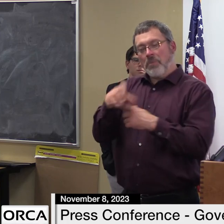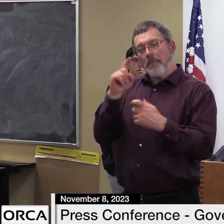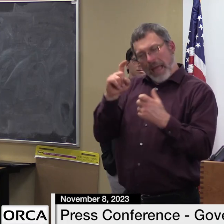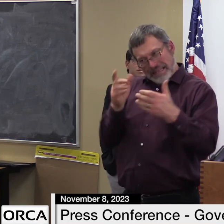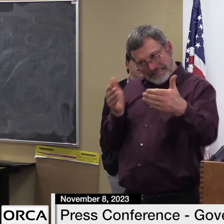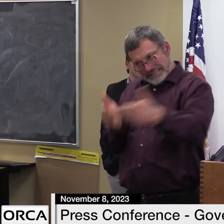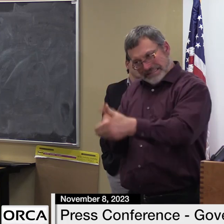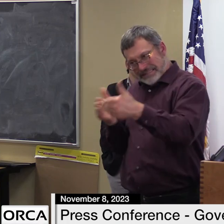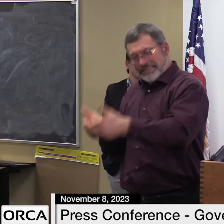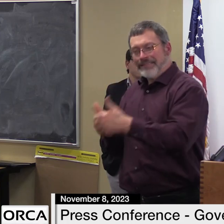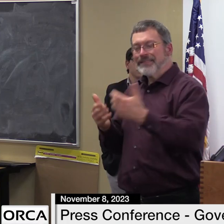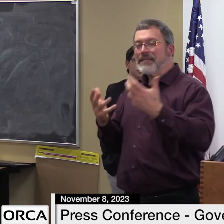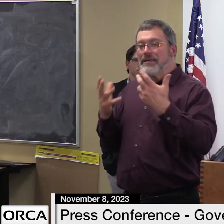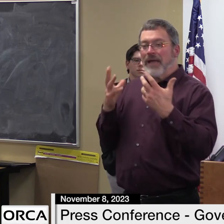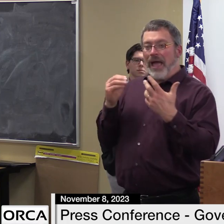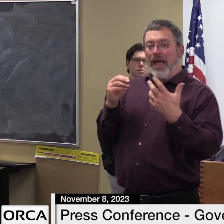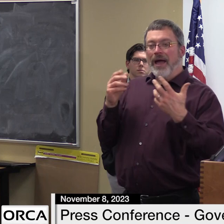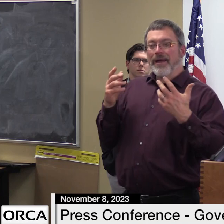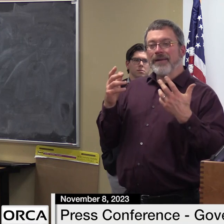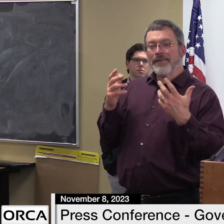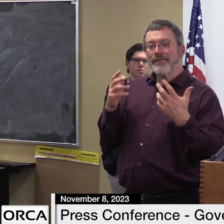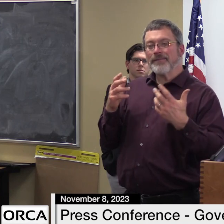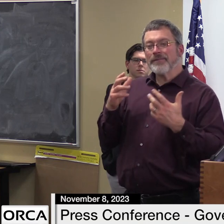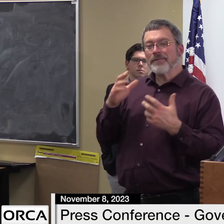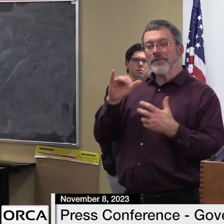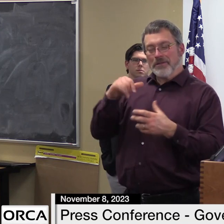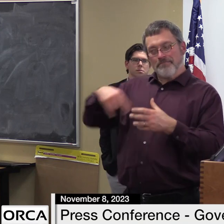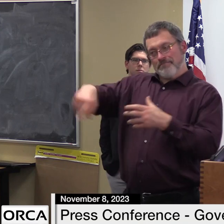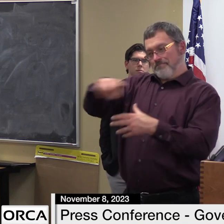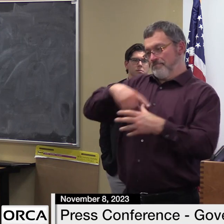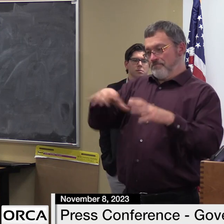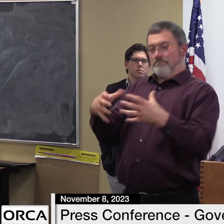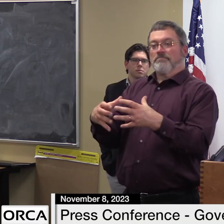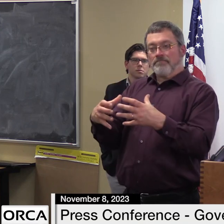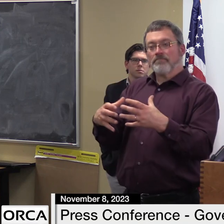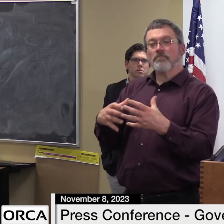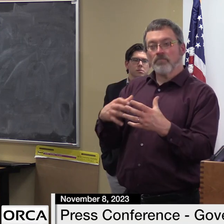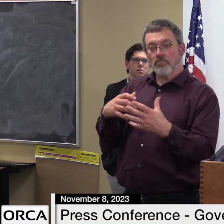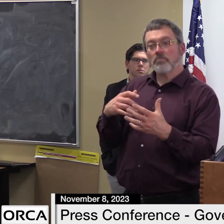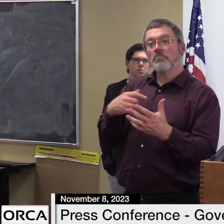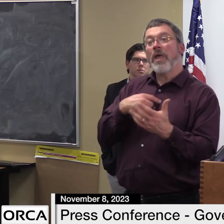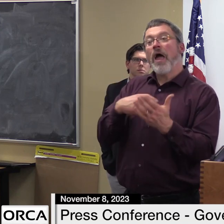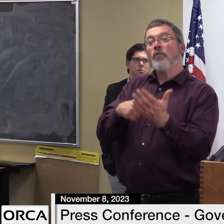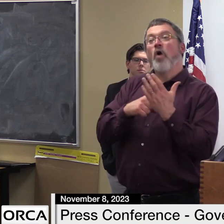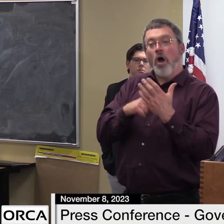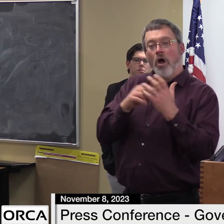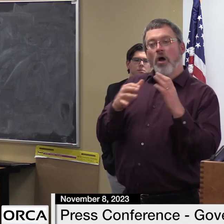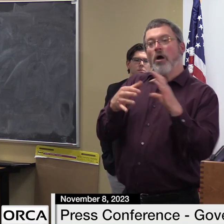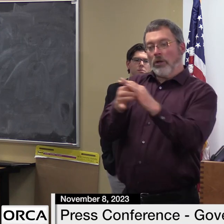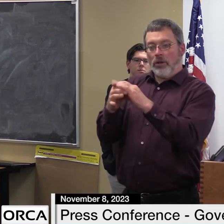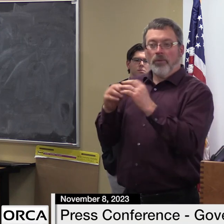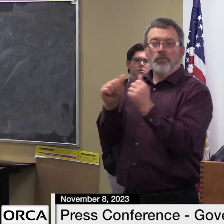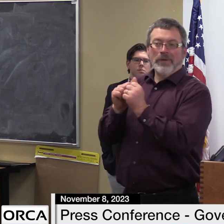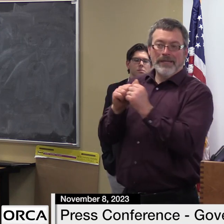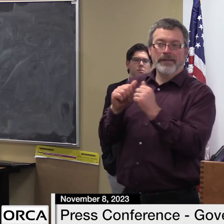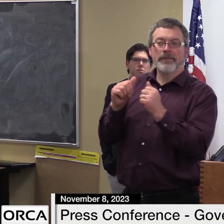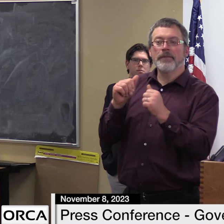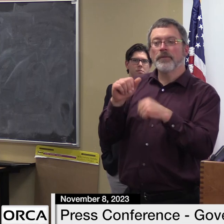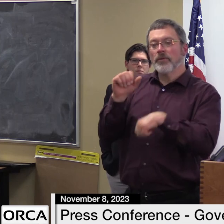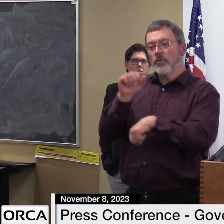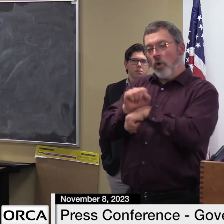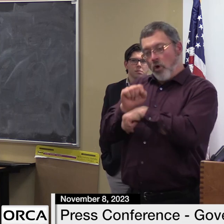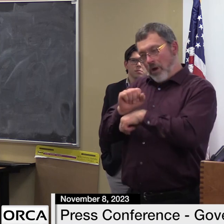June 30 cohort, those folks are required to be connected to coordinated entry and work with